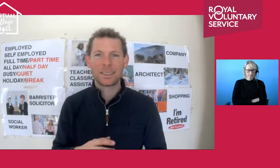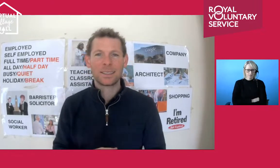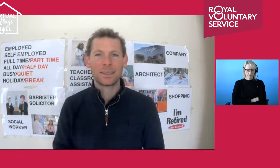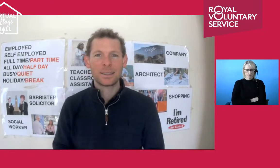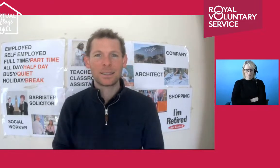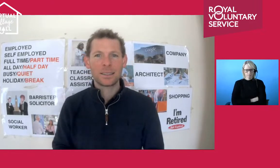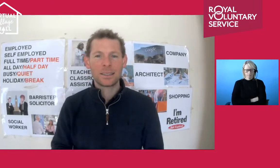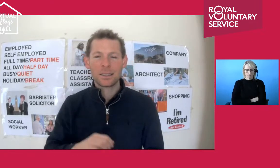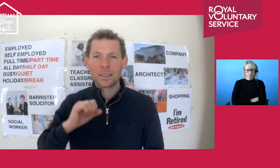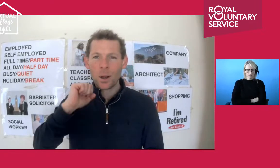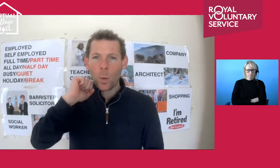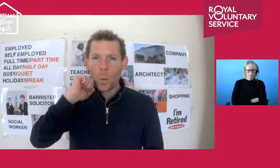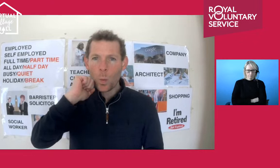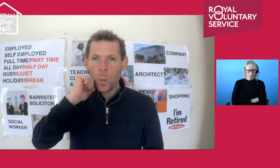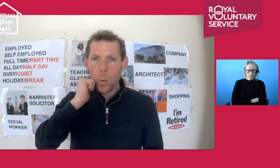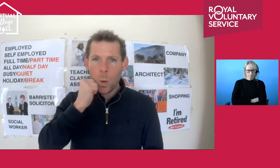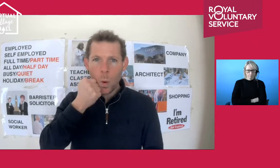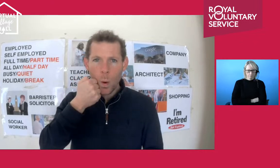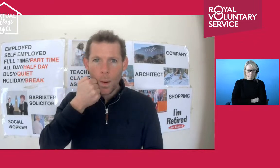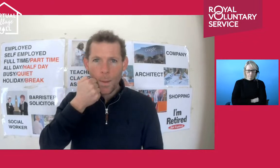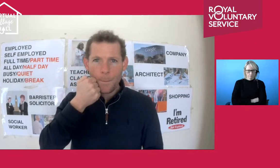freezing,